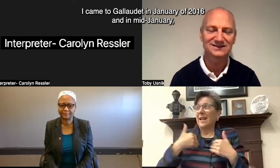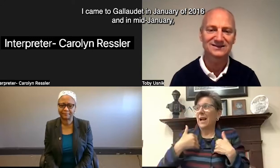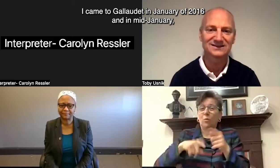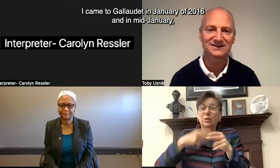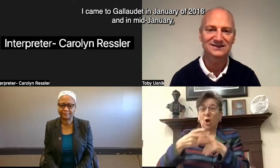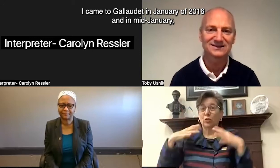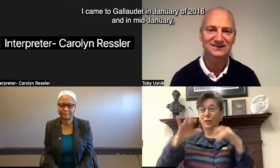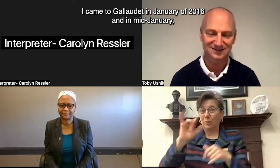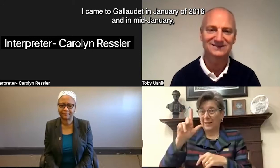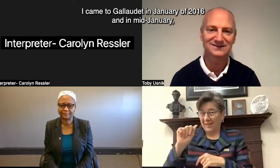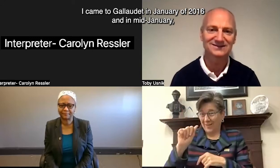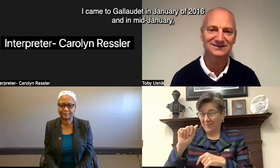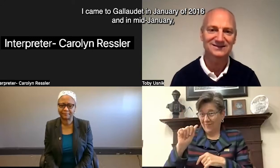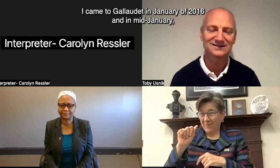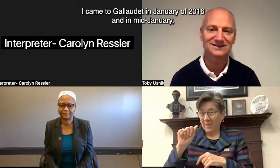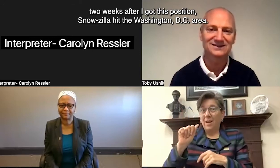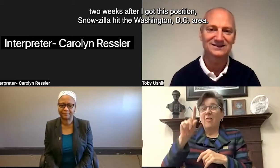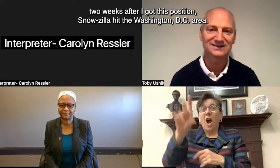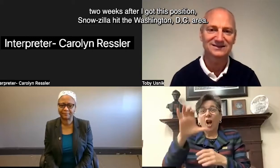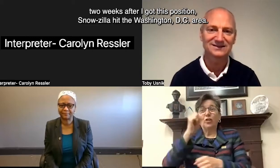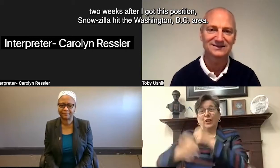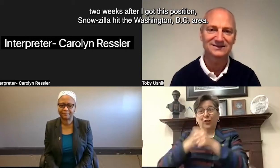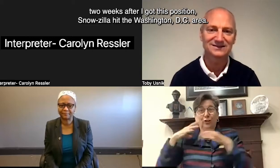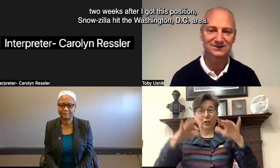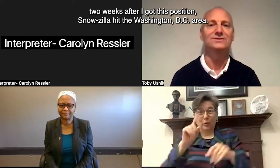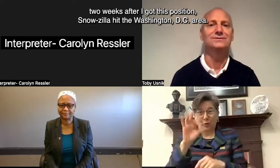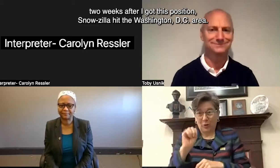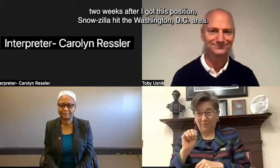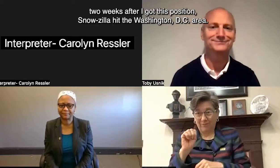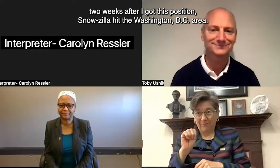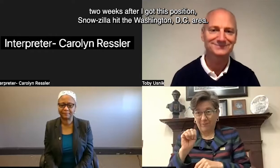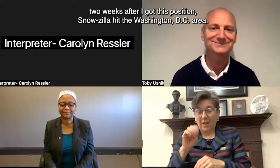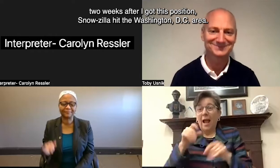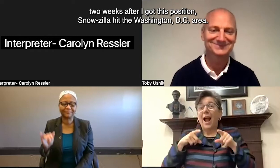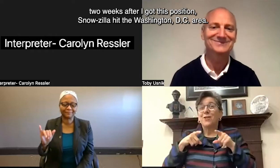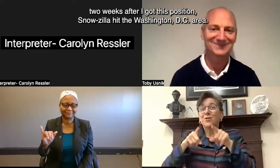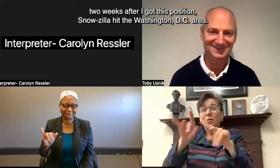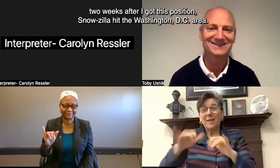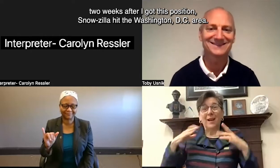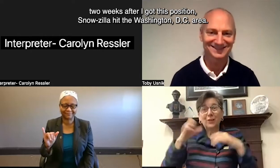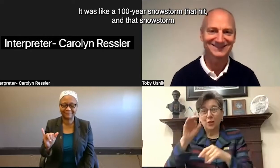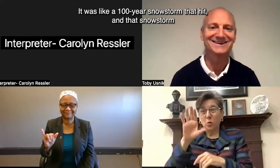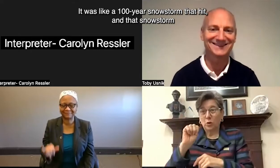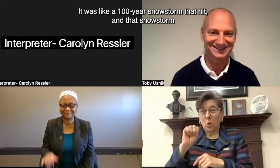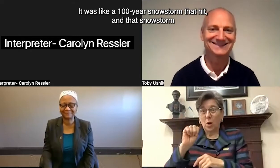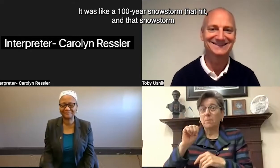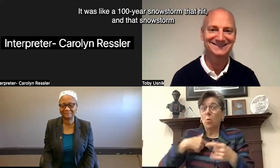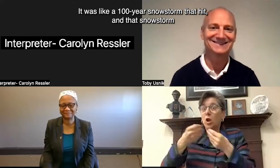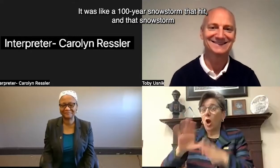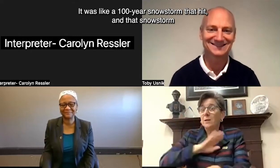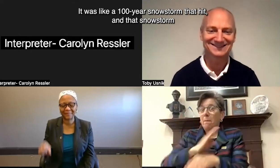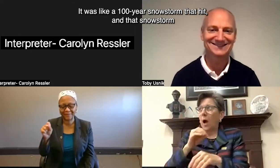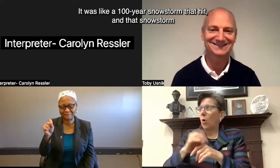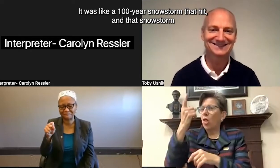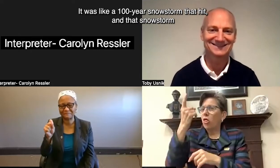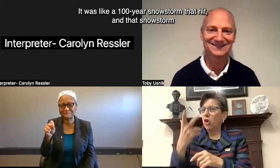mid-January, two weeks after I got this position, Snowzilla hit the Washington DC area. It was like a hundred-year snowstorm that hit, and